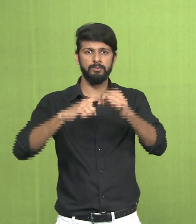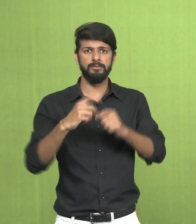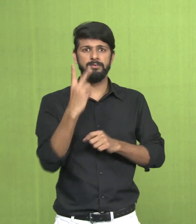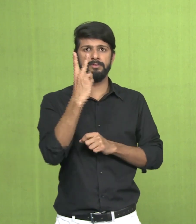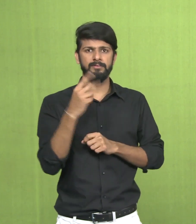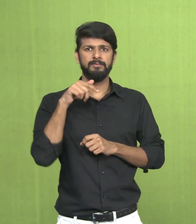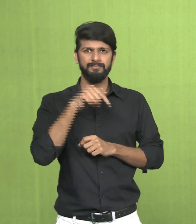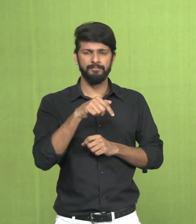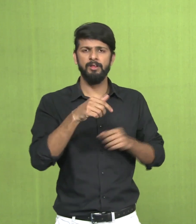Question number 2.